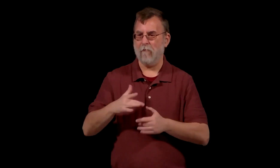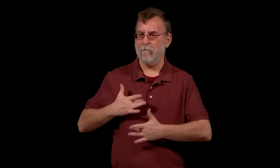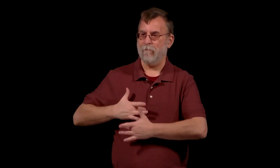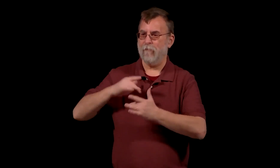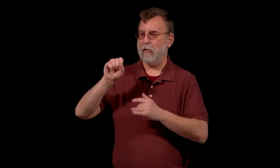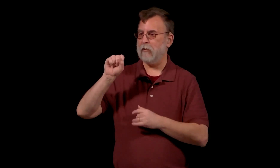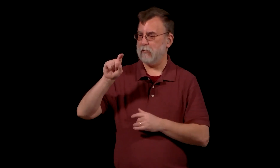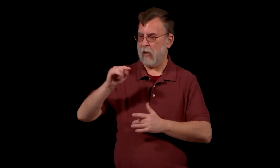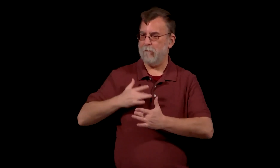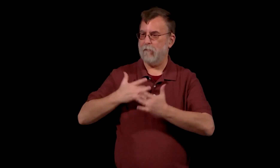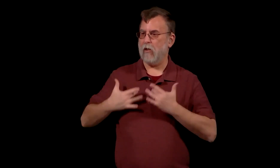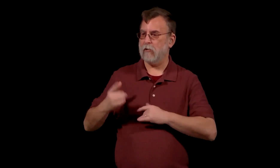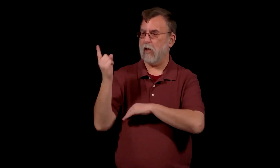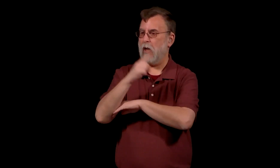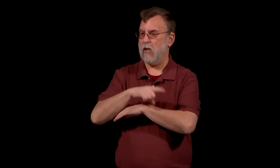And maybe there's not enough love.